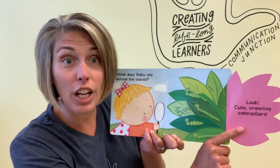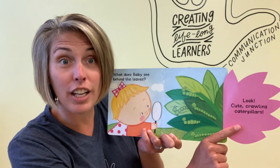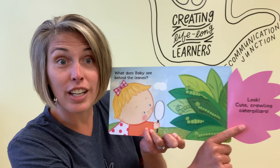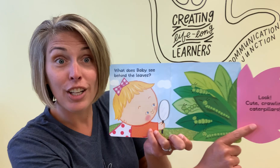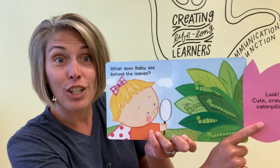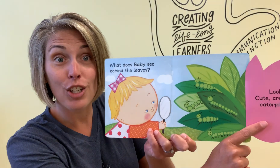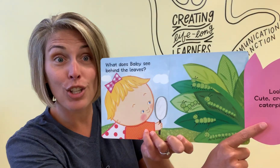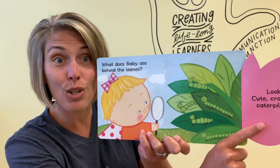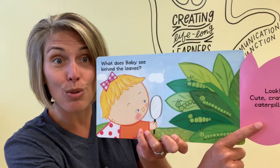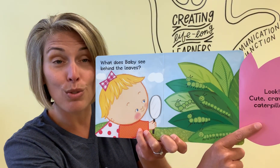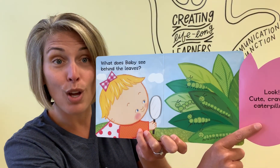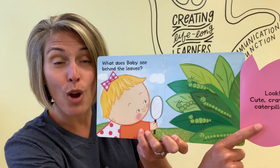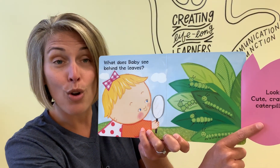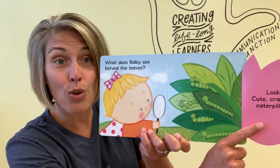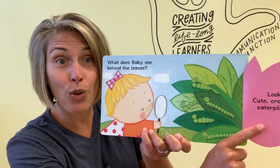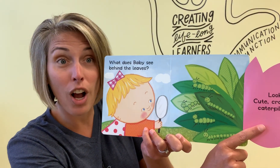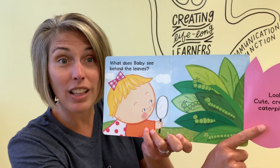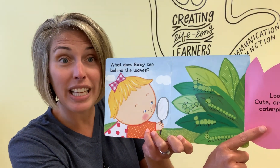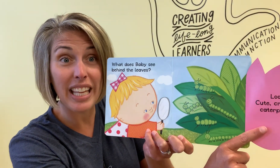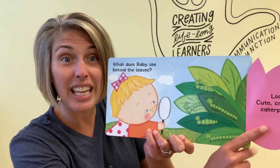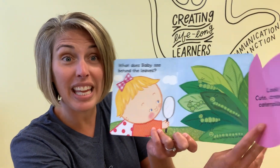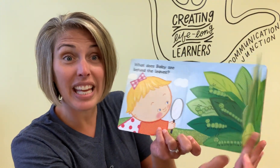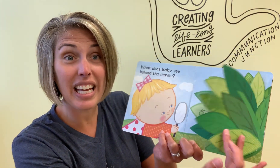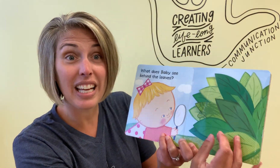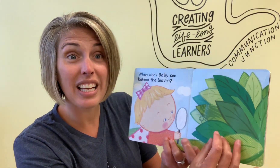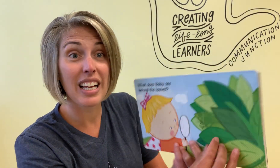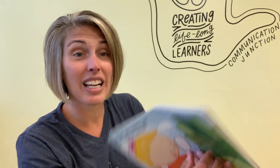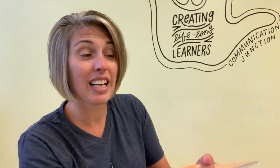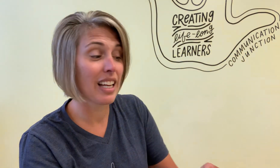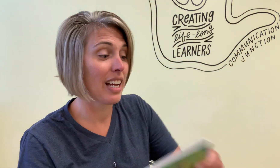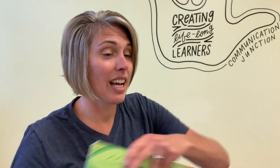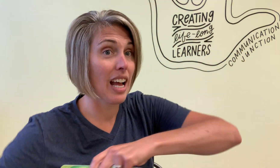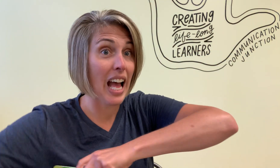look! Cute, crawling